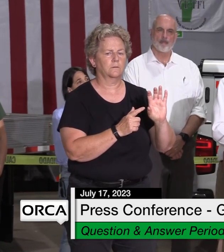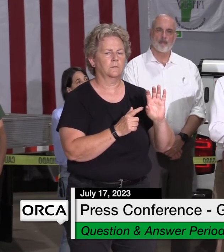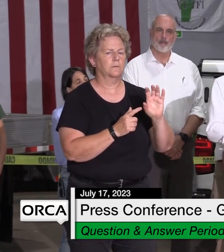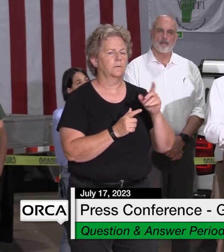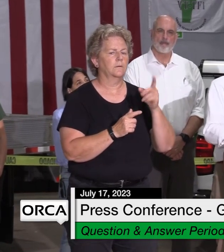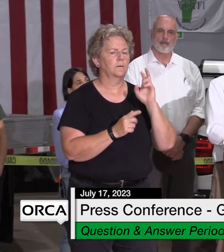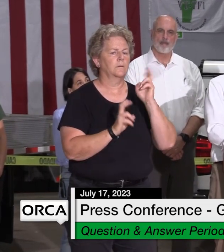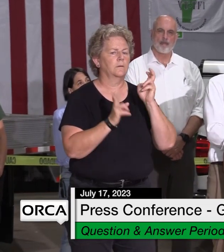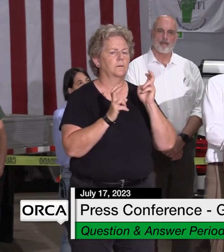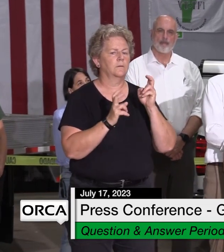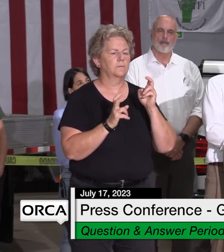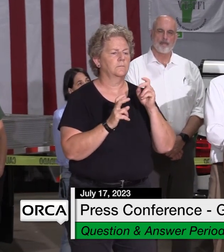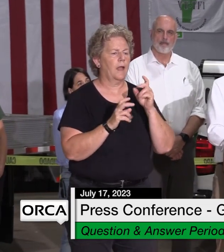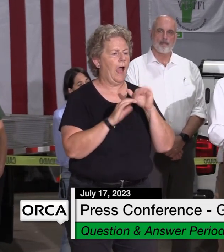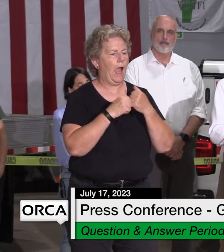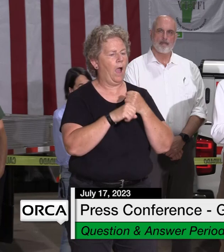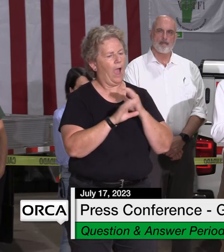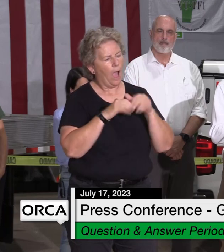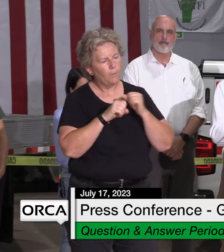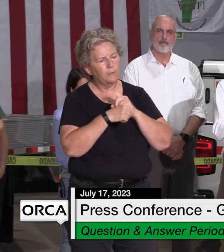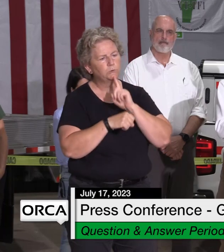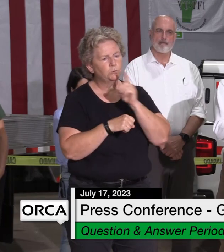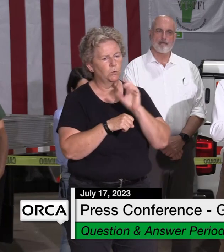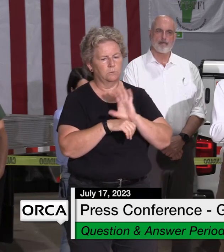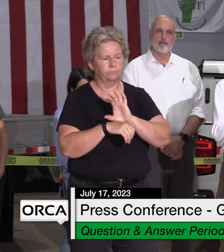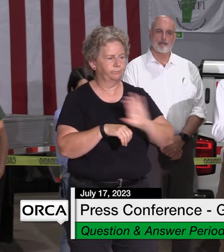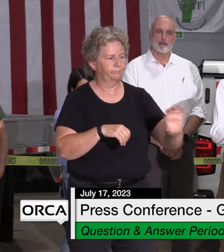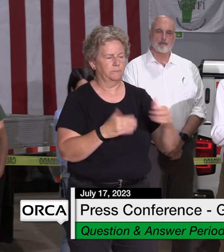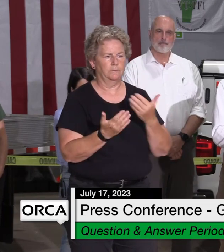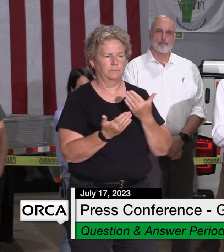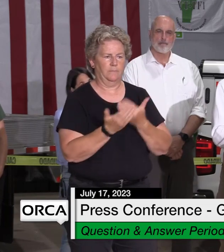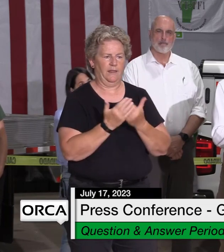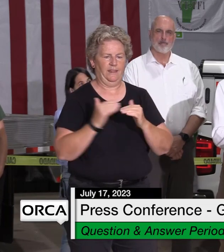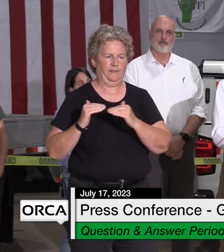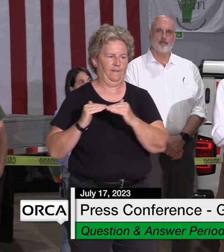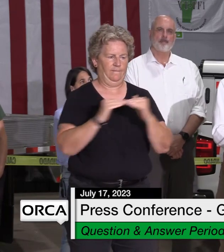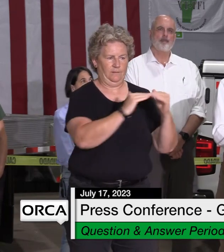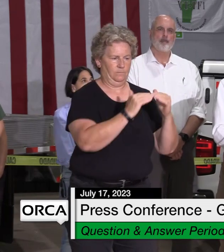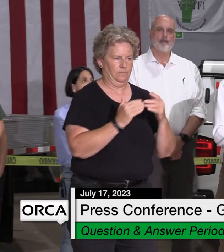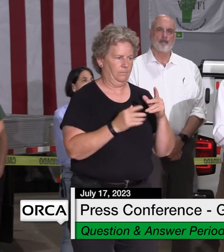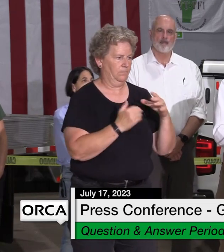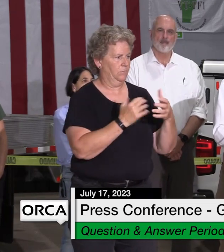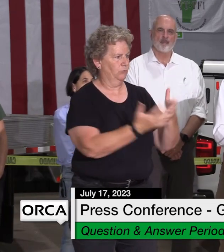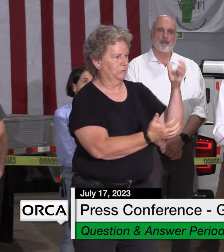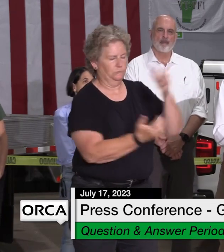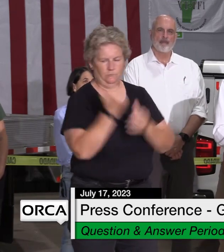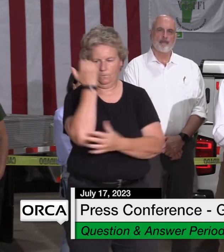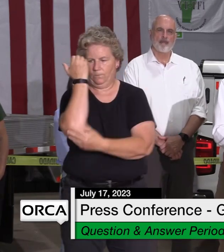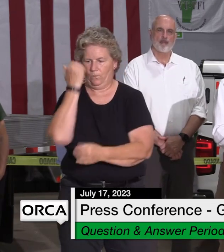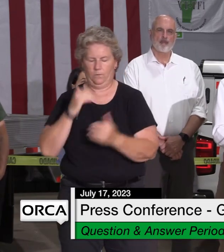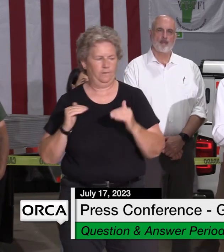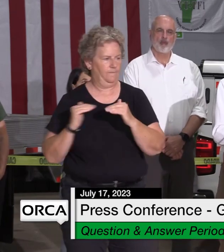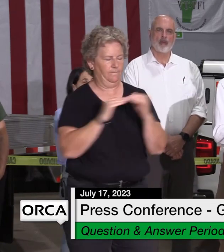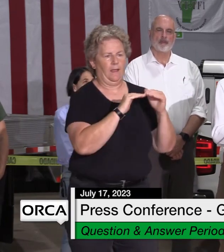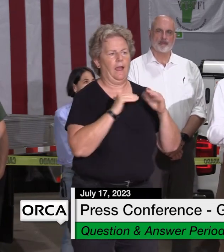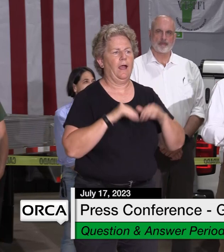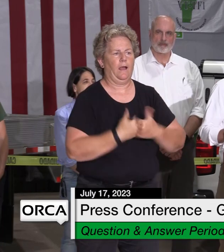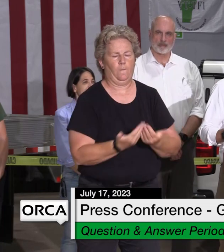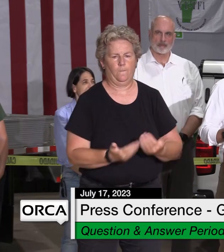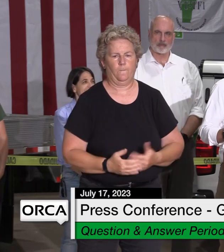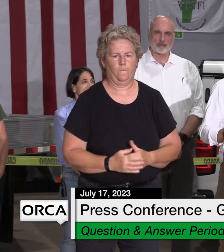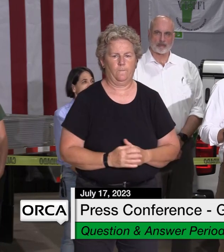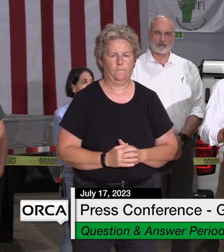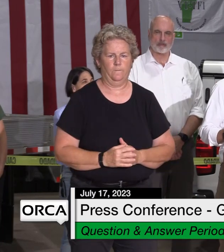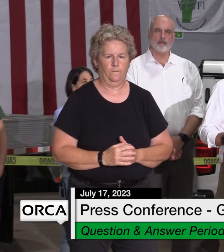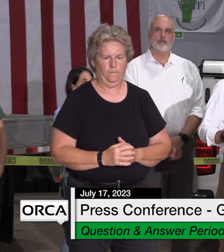socioeconomic areas? Well, with emergency relief funding, there are two layers to that funding. What's called quick release, which is to get dollars out quickly, and then there's